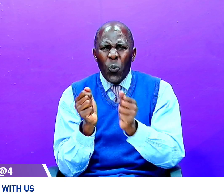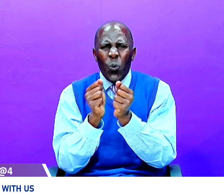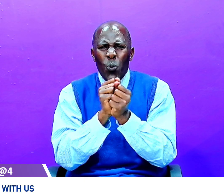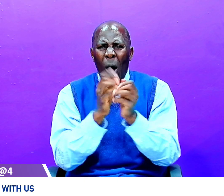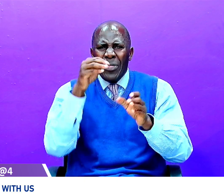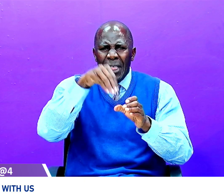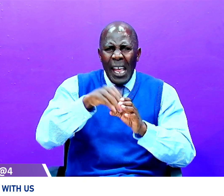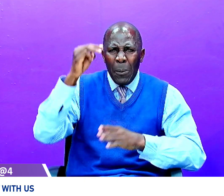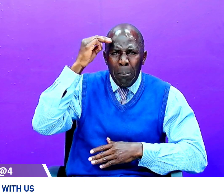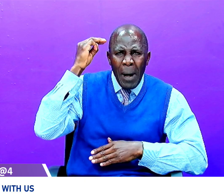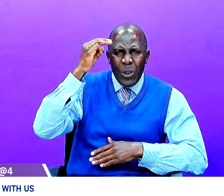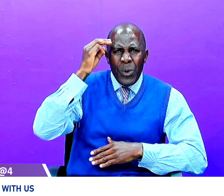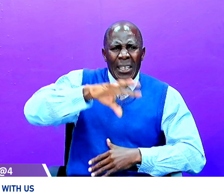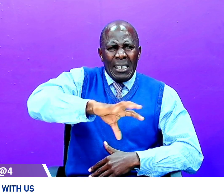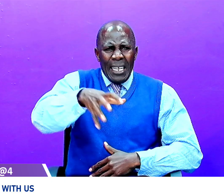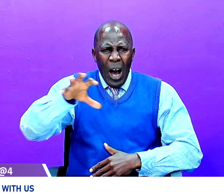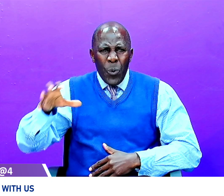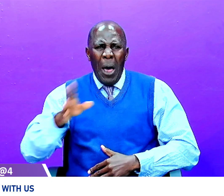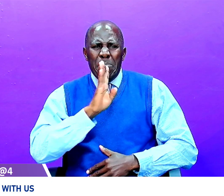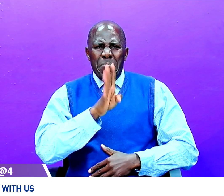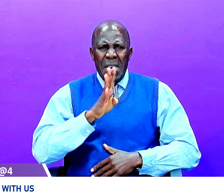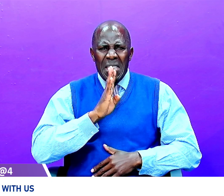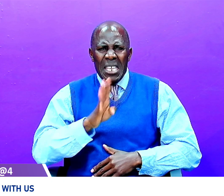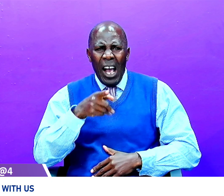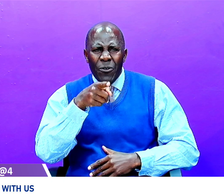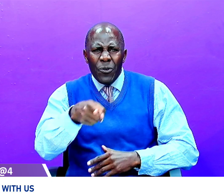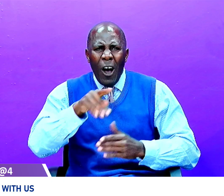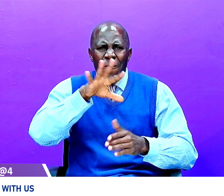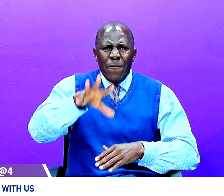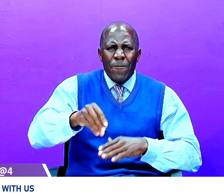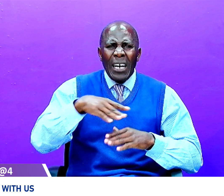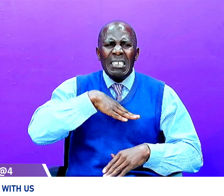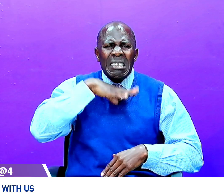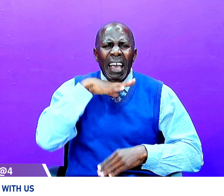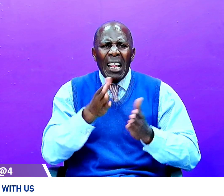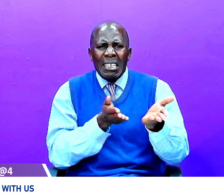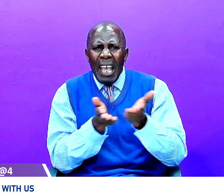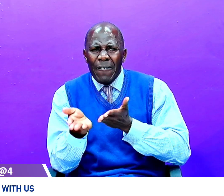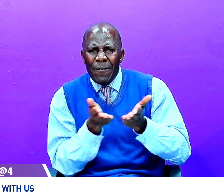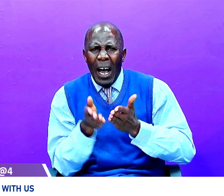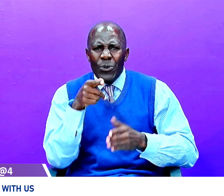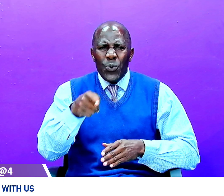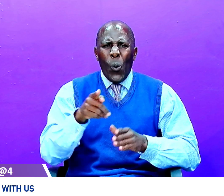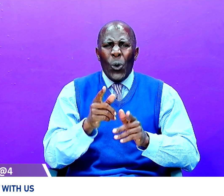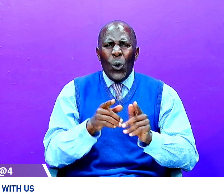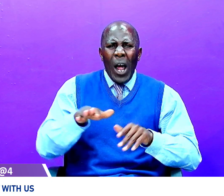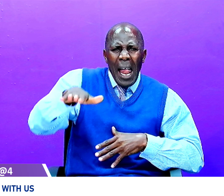forces operating within the Mandara County. Speaking at a funeral service in Kiro